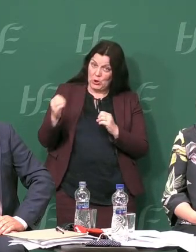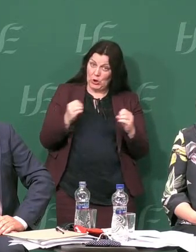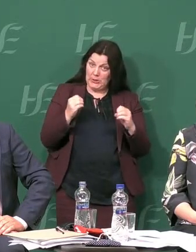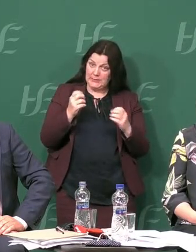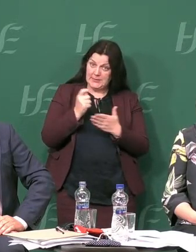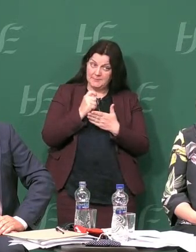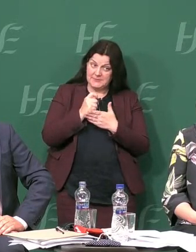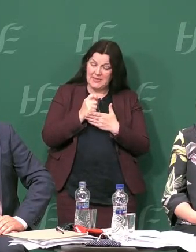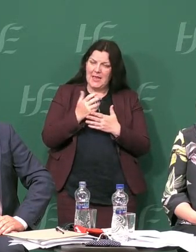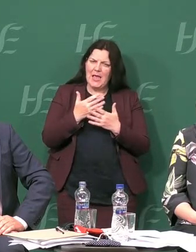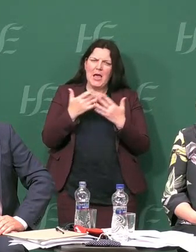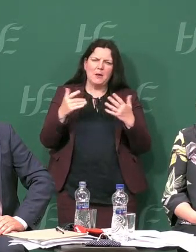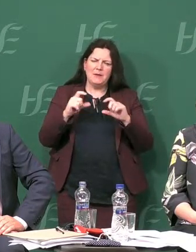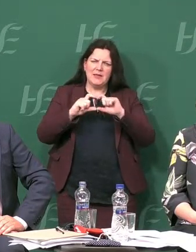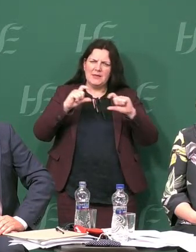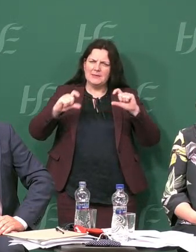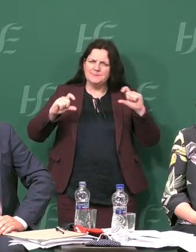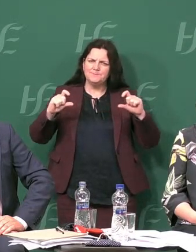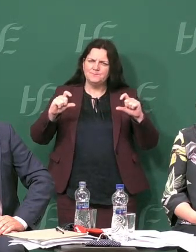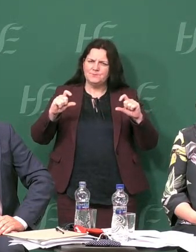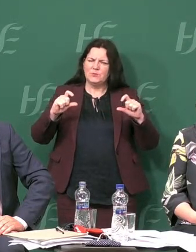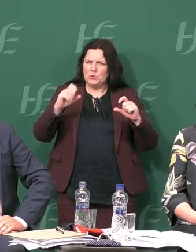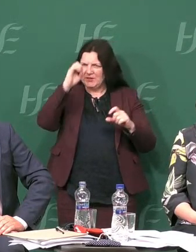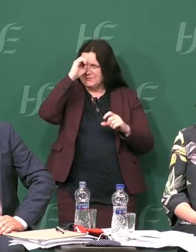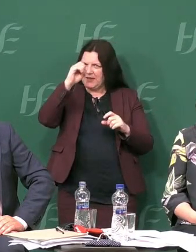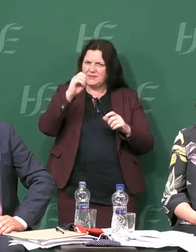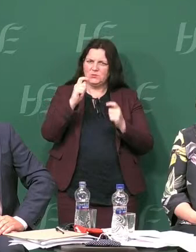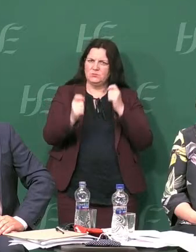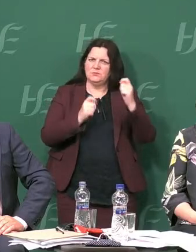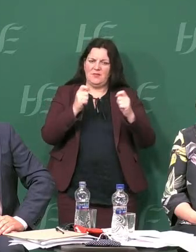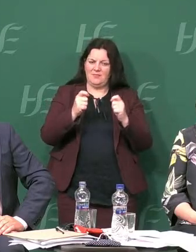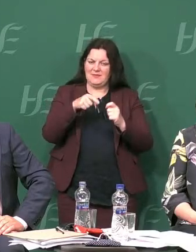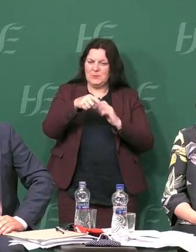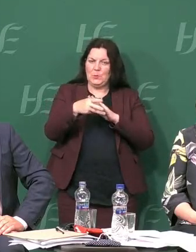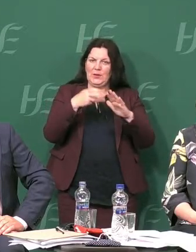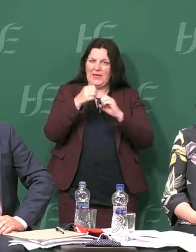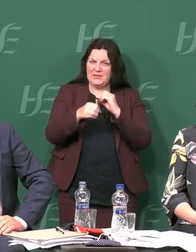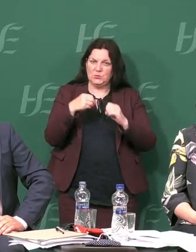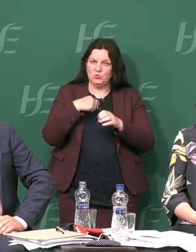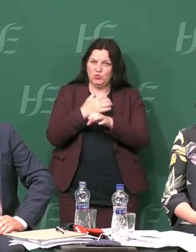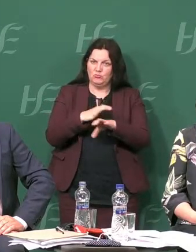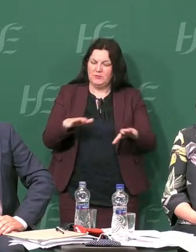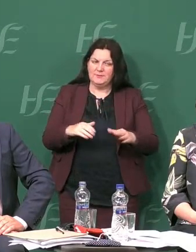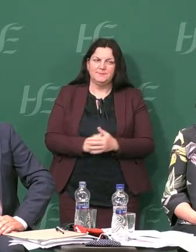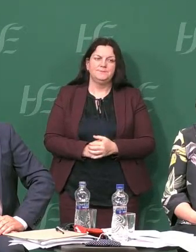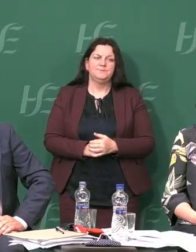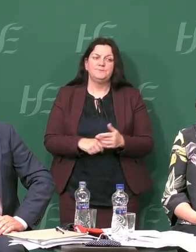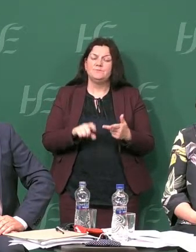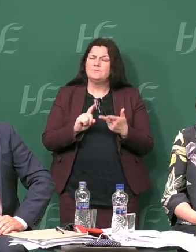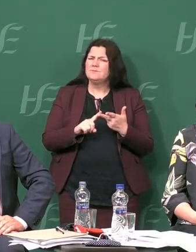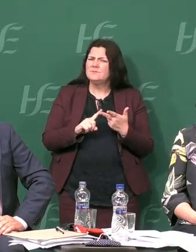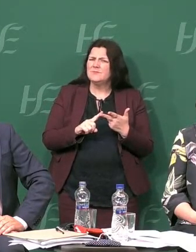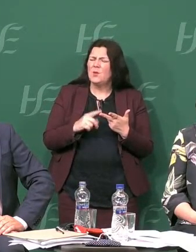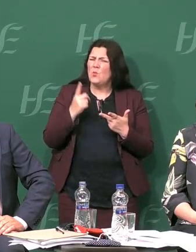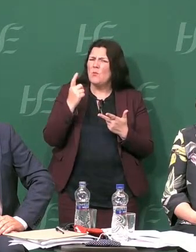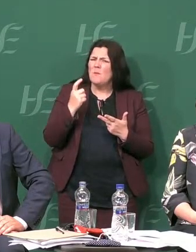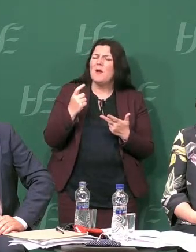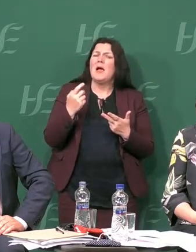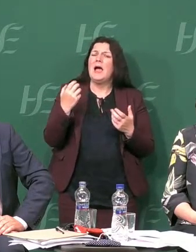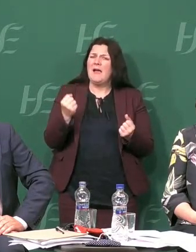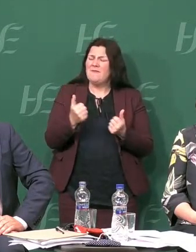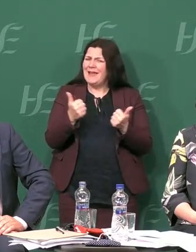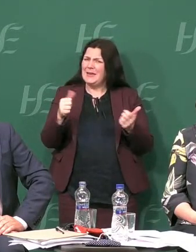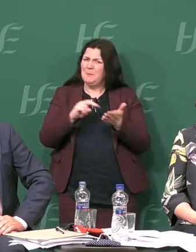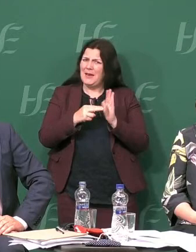stages? And how many vaccines do you expect to administer this weekend to children? And then just the other one, is there any plans at all